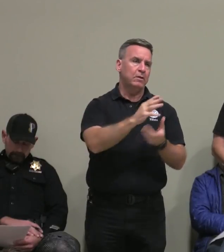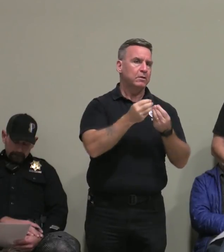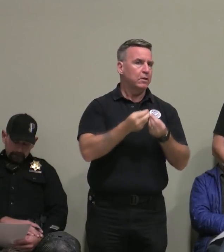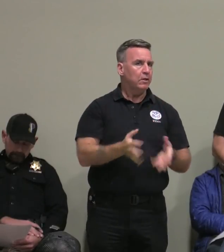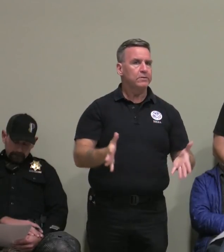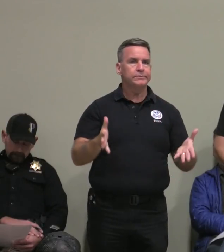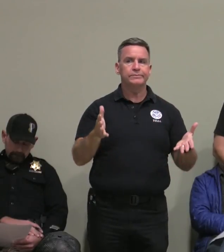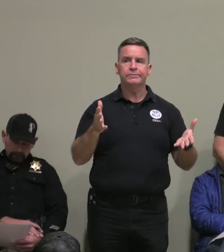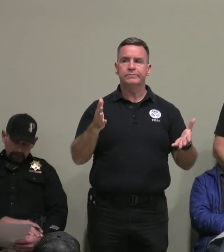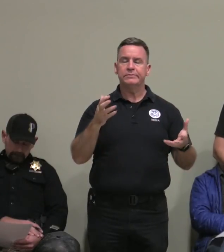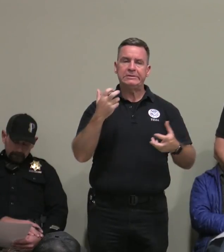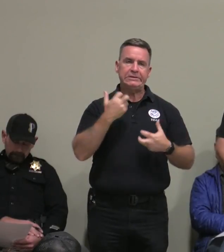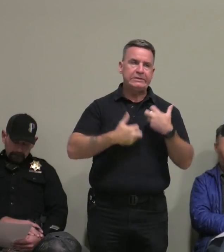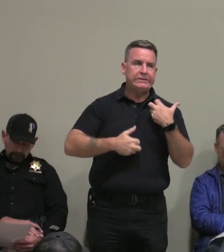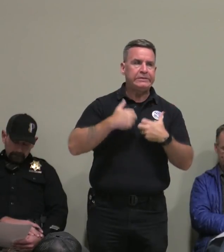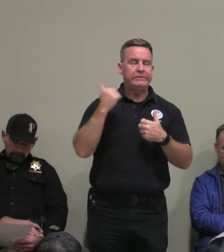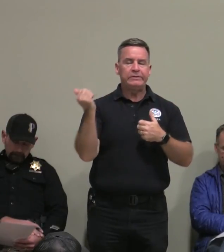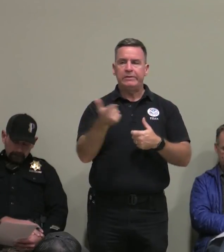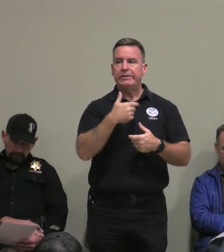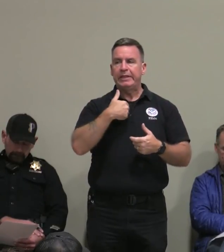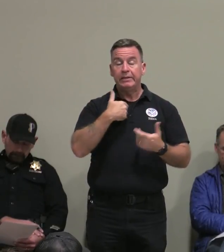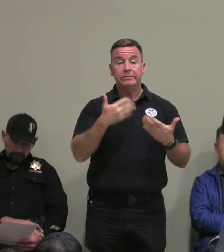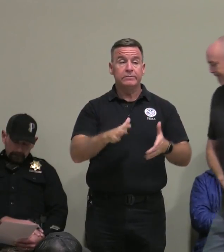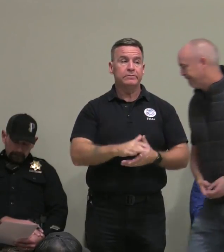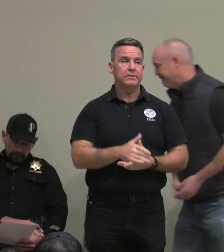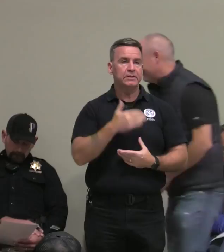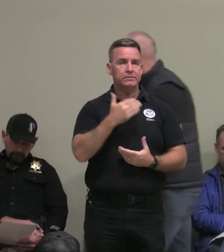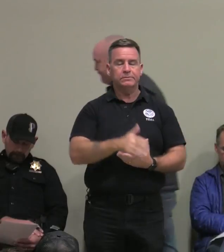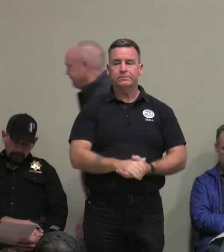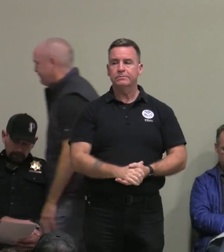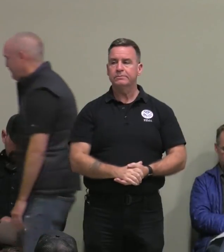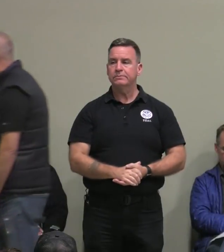and the hardships that we've all had. Thanks.